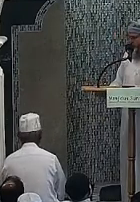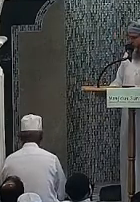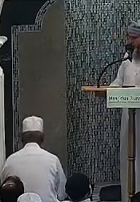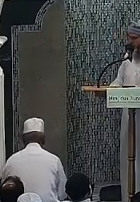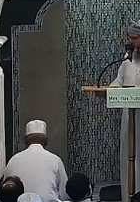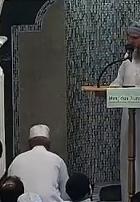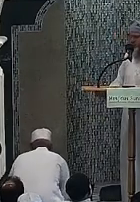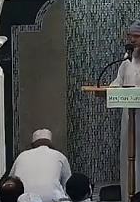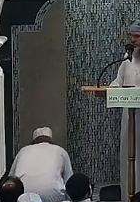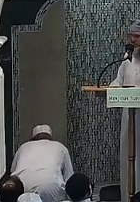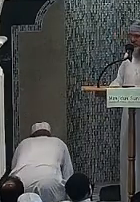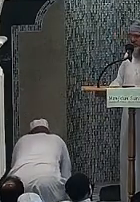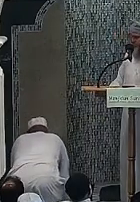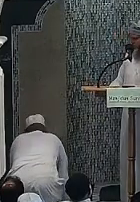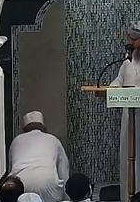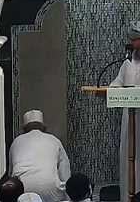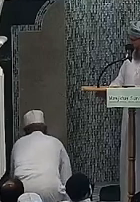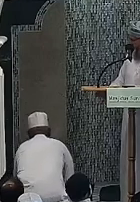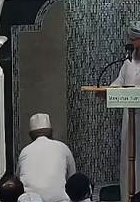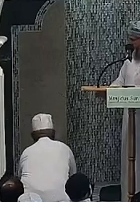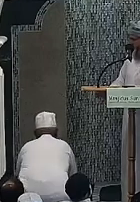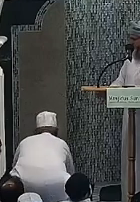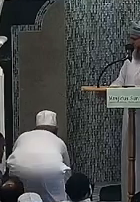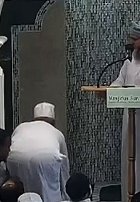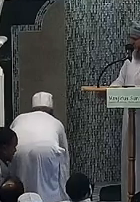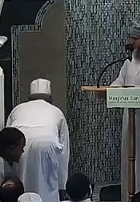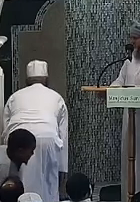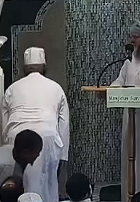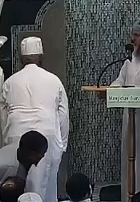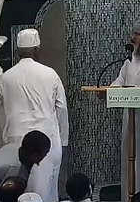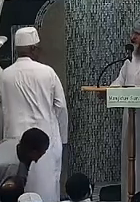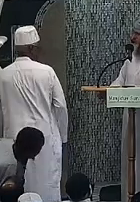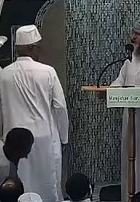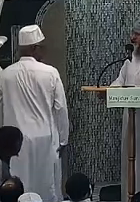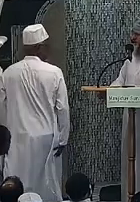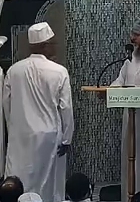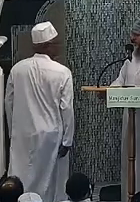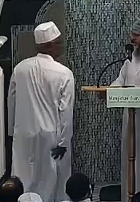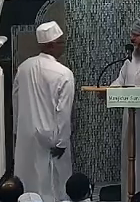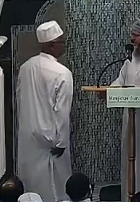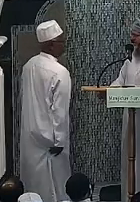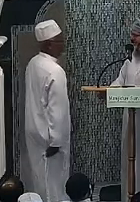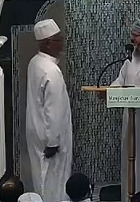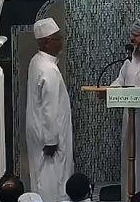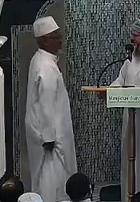Dr. Cassiem Davet, Hafidhullah Ta'ala, falitafaddal mashkuran.